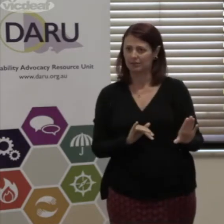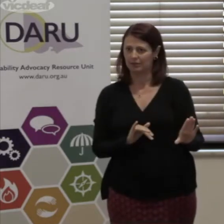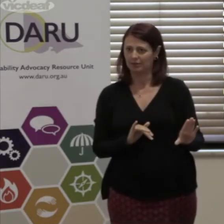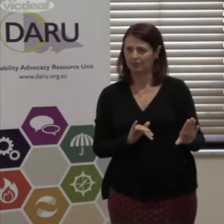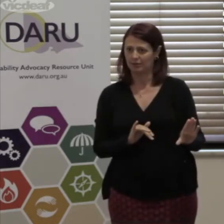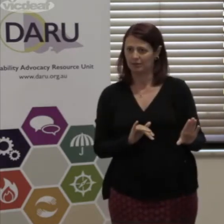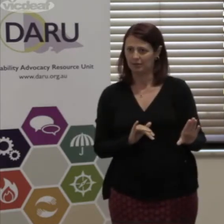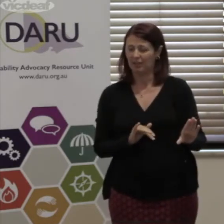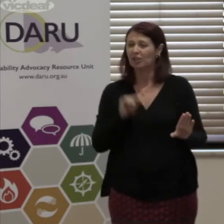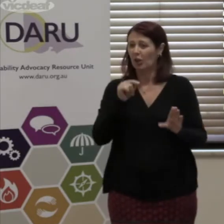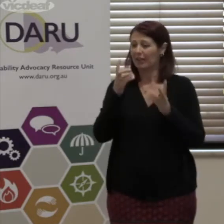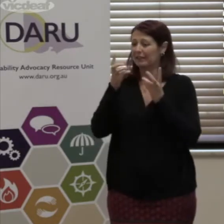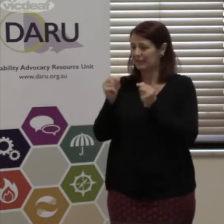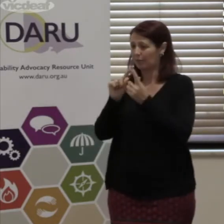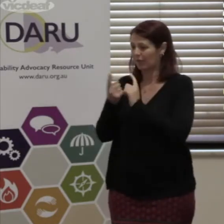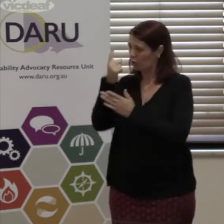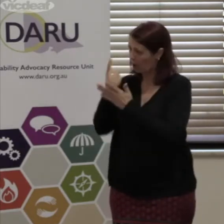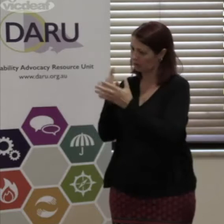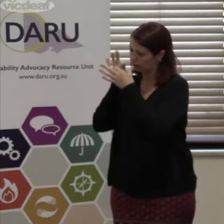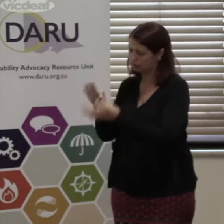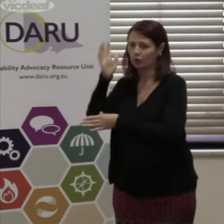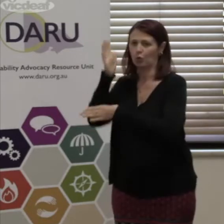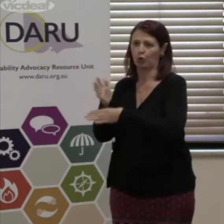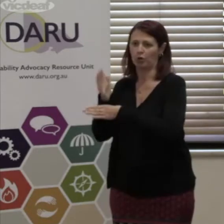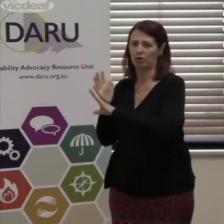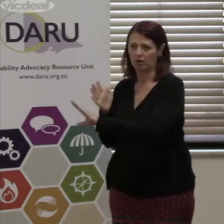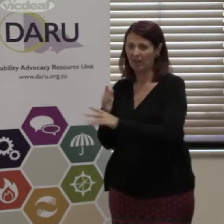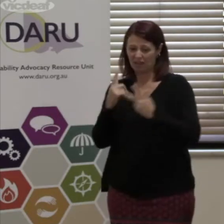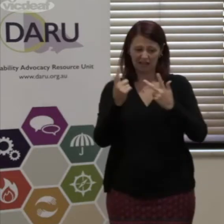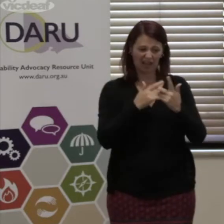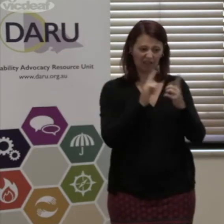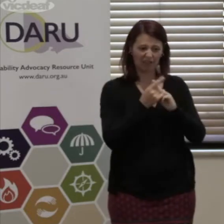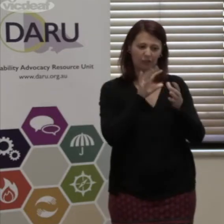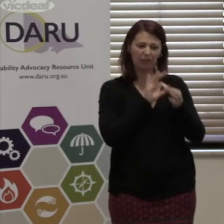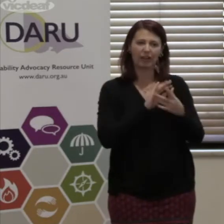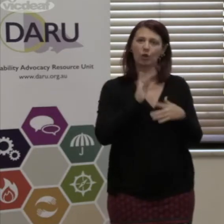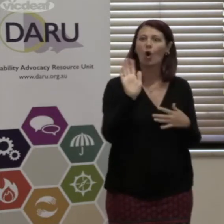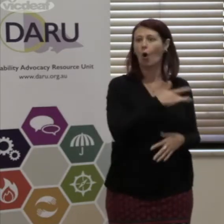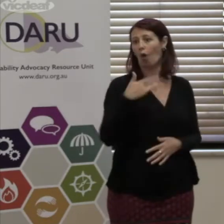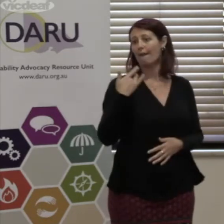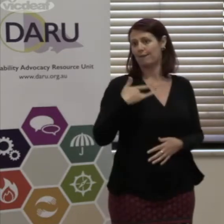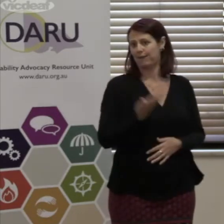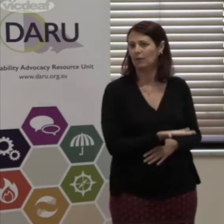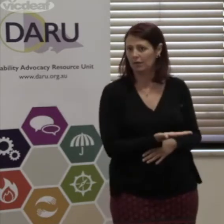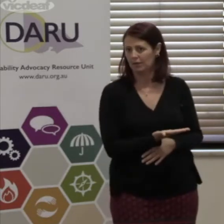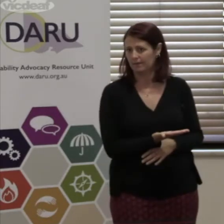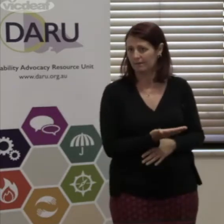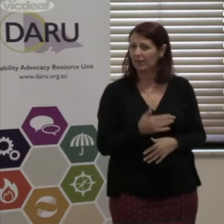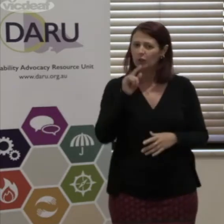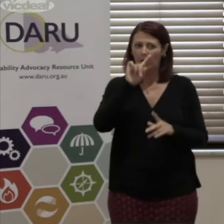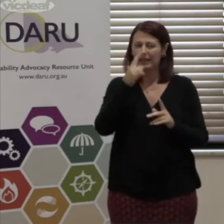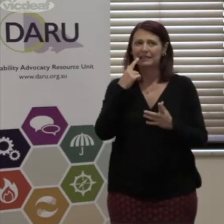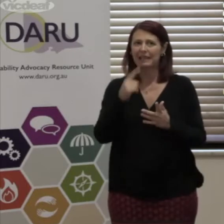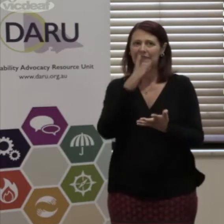some things that are just related to work, and there are some things that are related to your whole life. Now, I can't tell you exactly what's going to